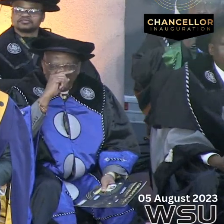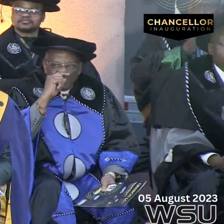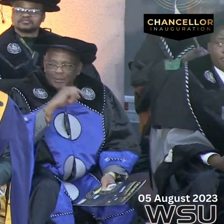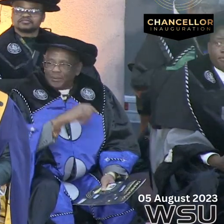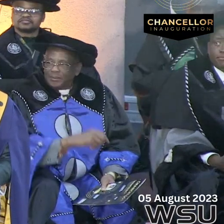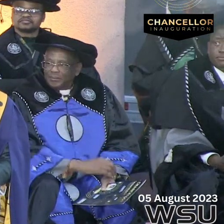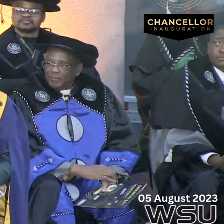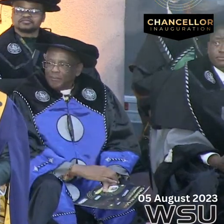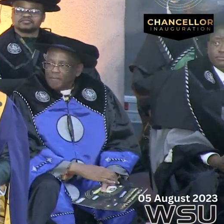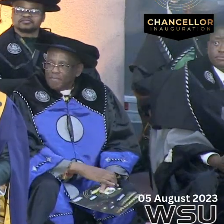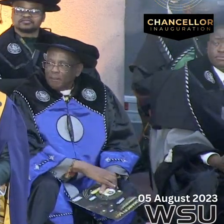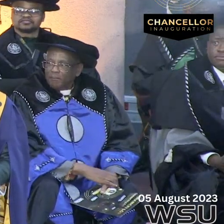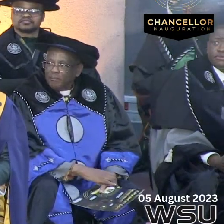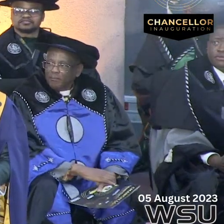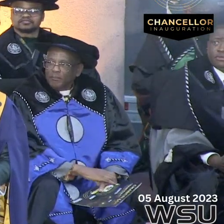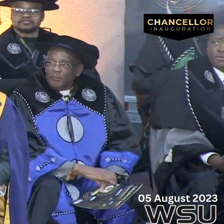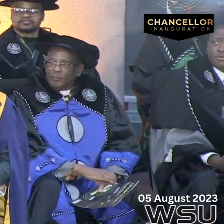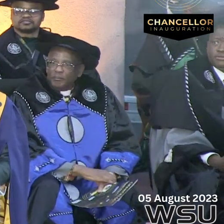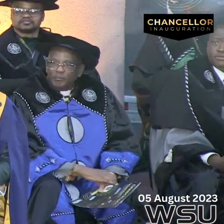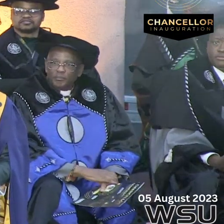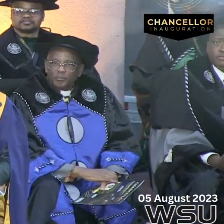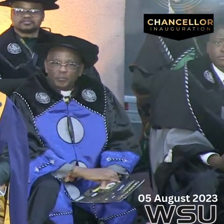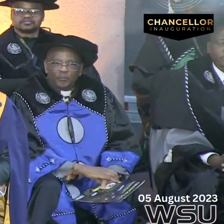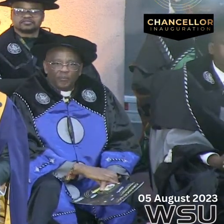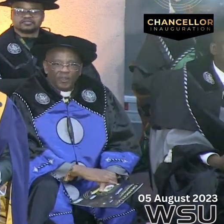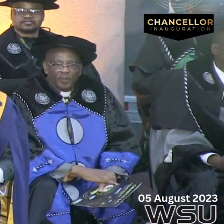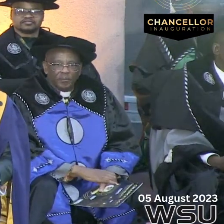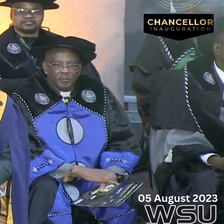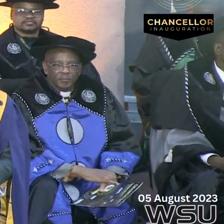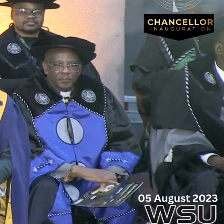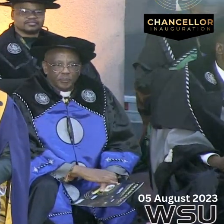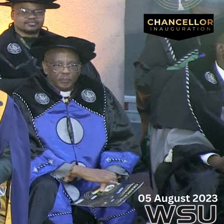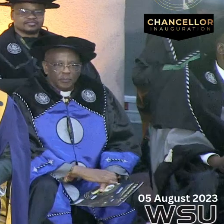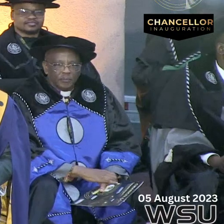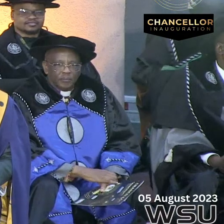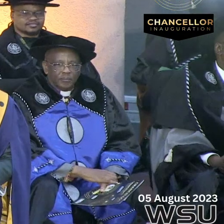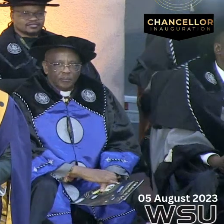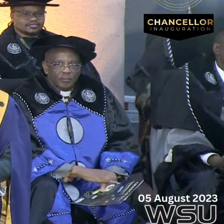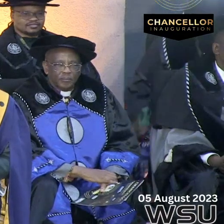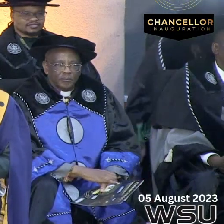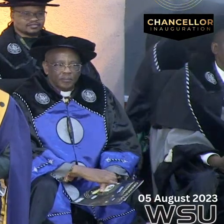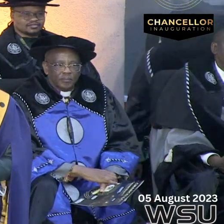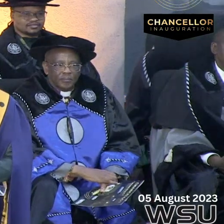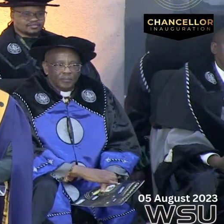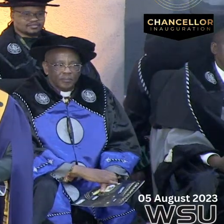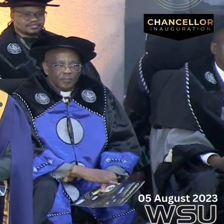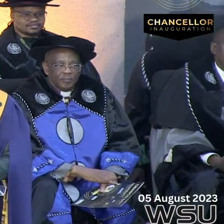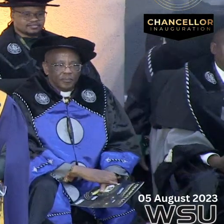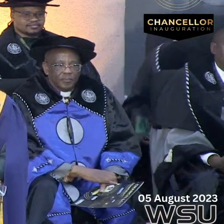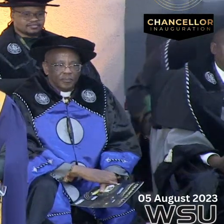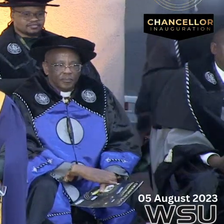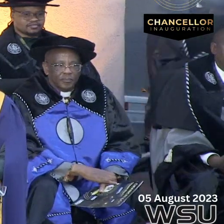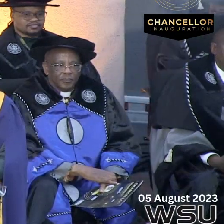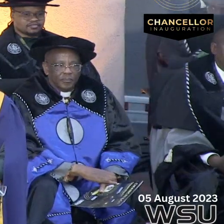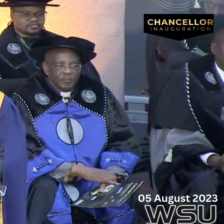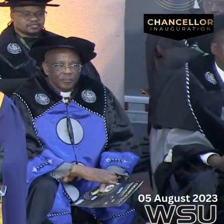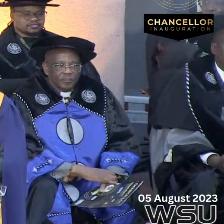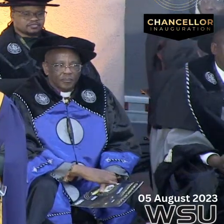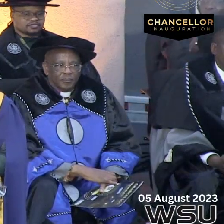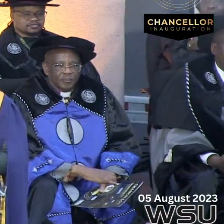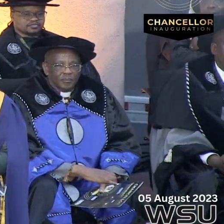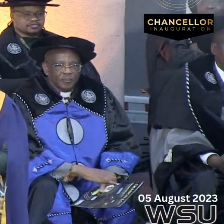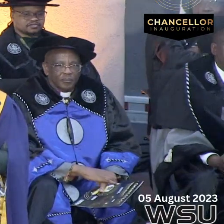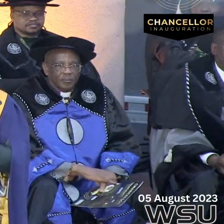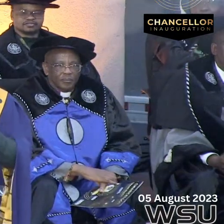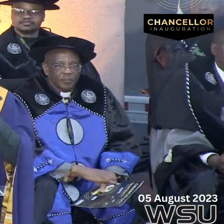Immediately, DVC and Chancellor, having done to perform their